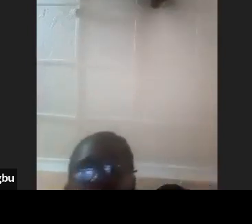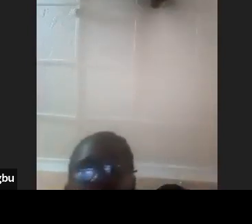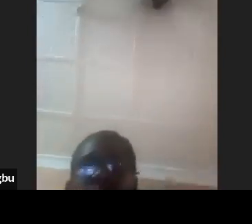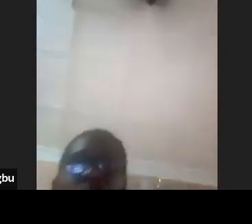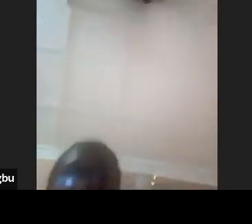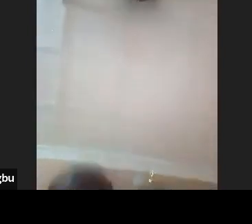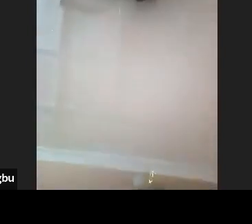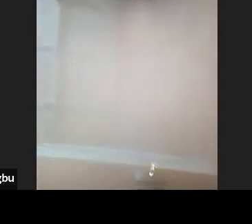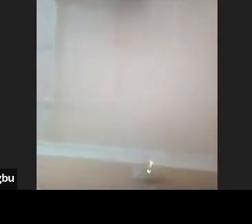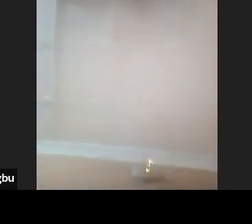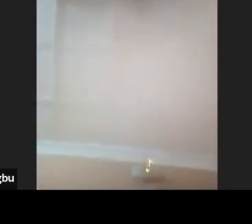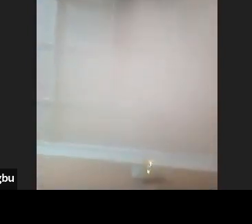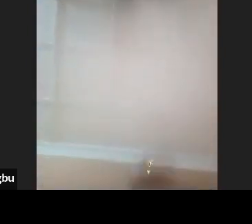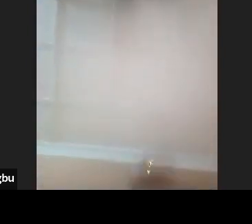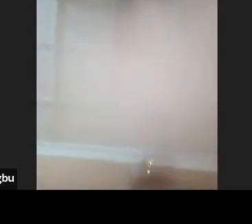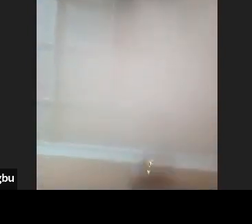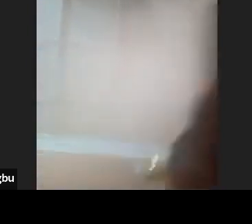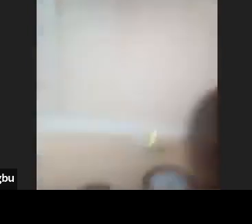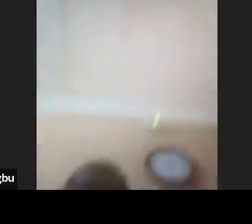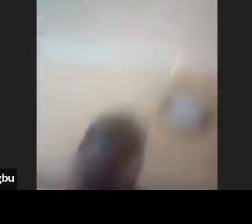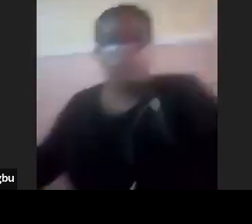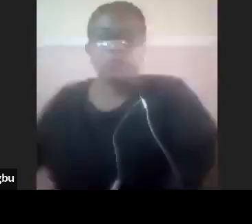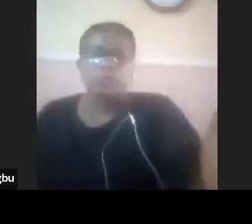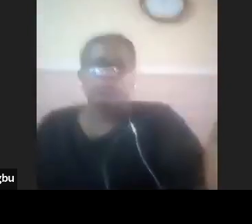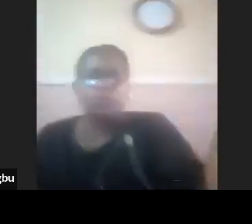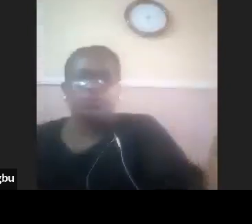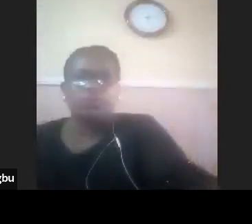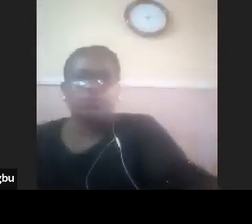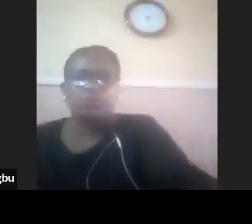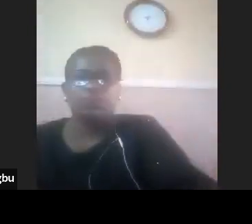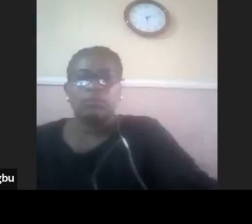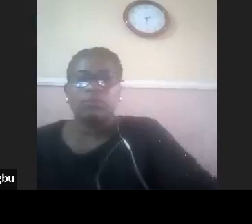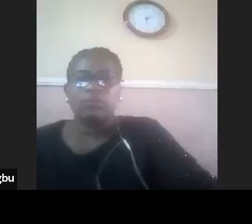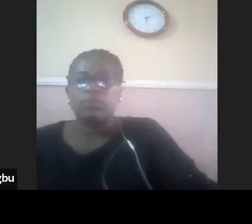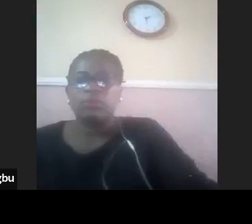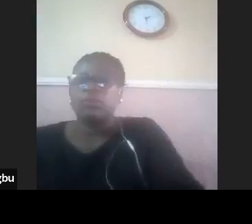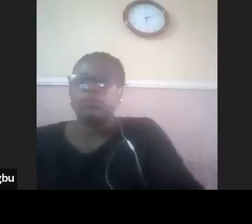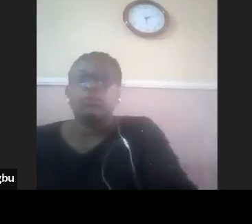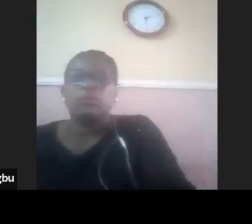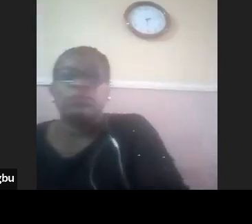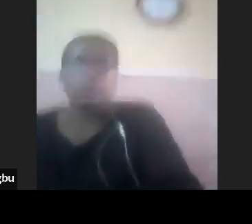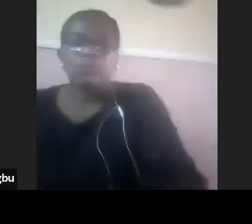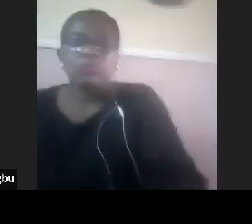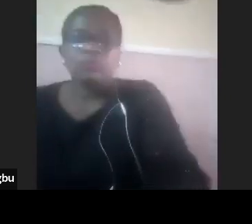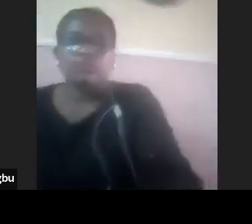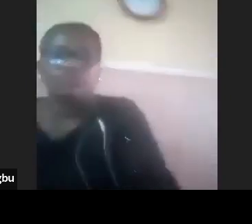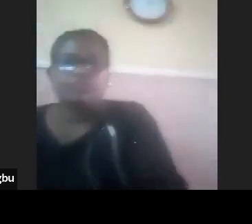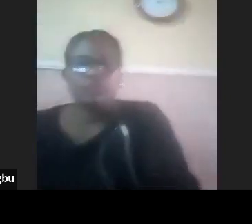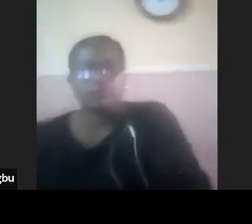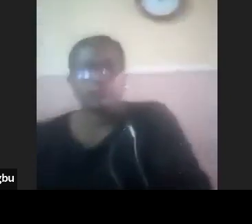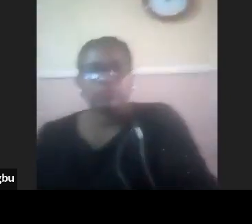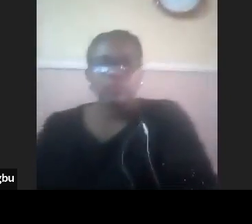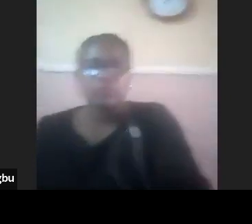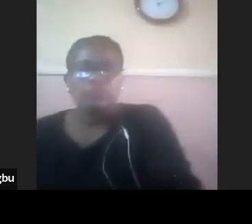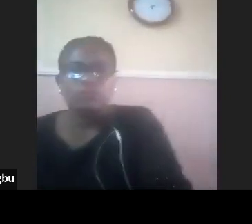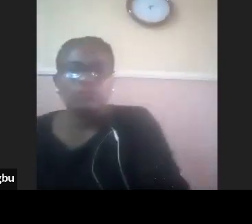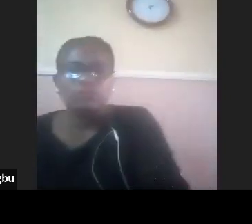to improve that, and I link it to the SDGs. It could be more than one, because